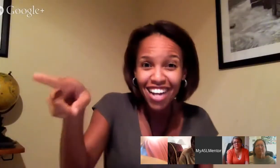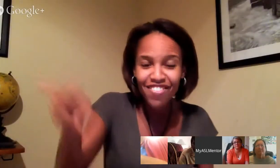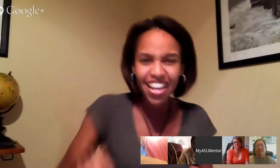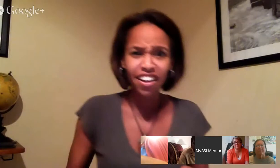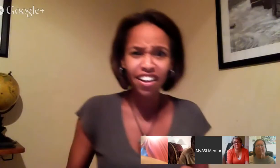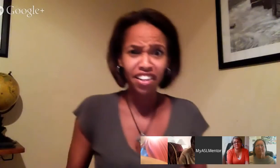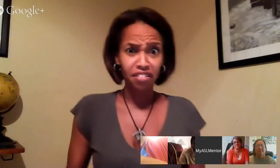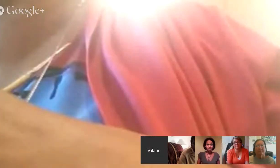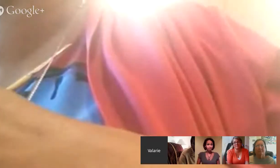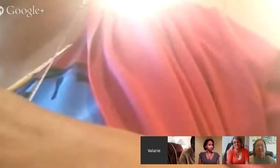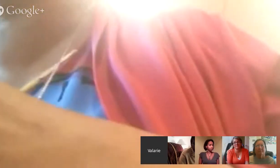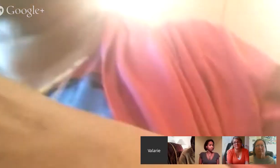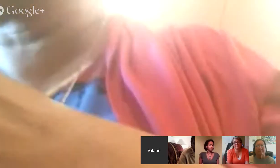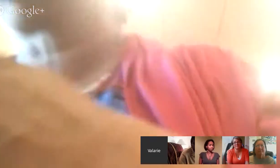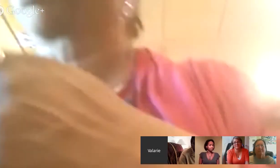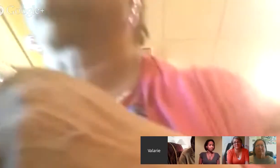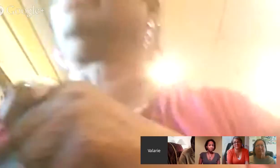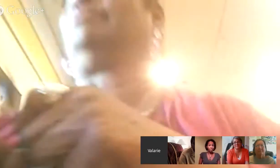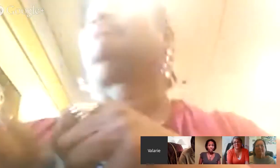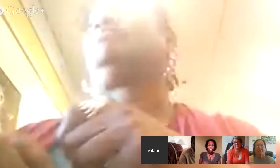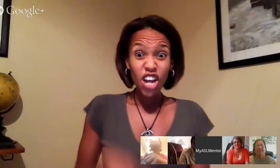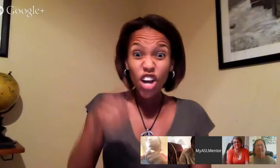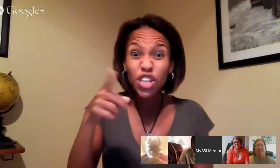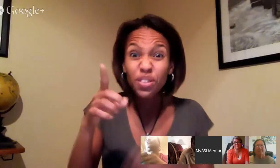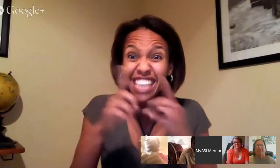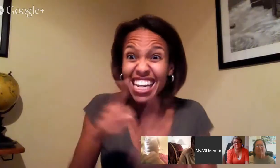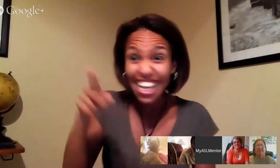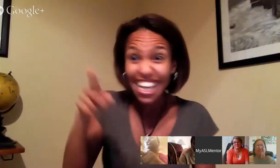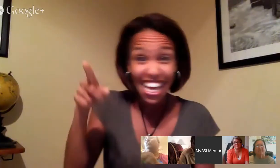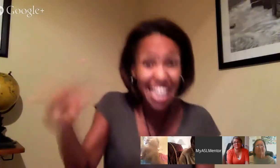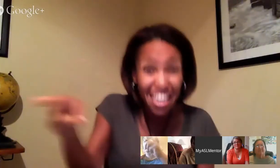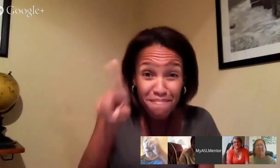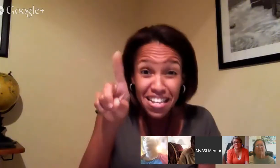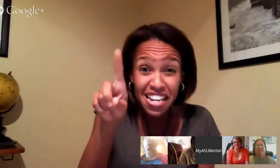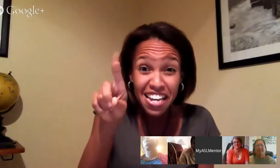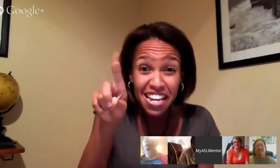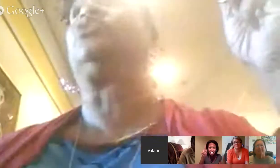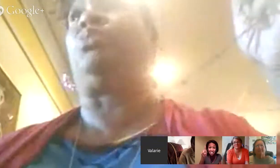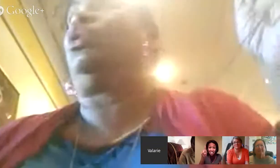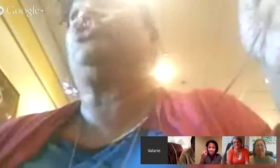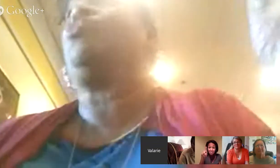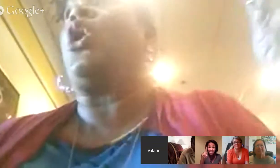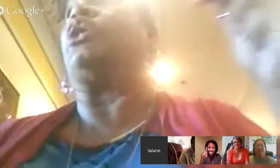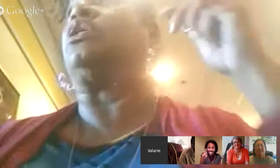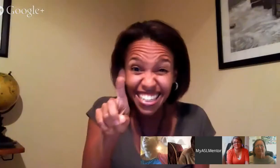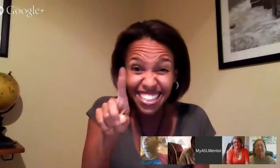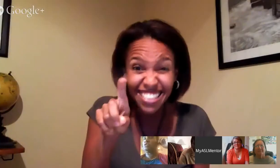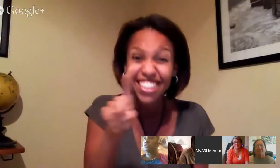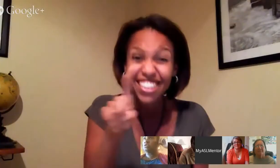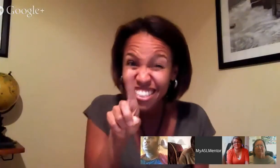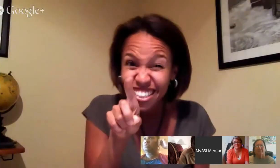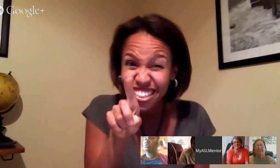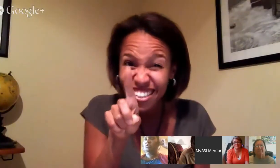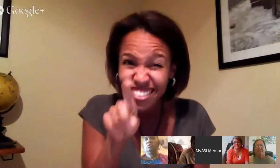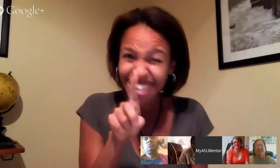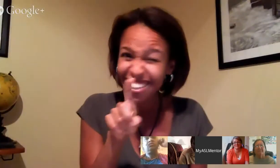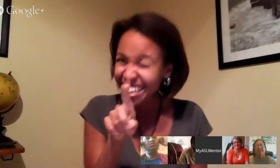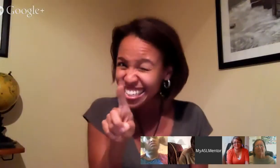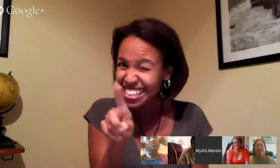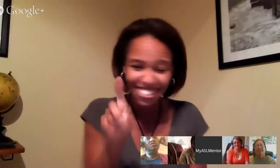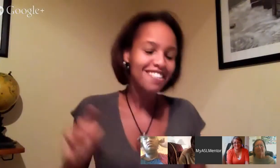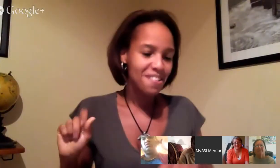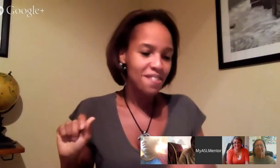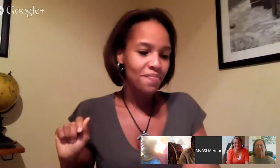over there. And you're like, are you dating him? Yeah, really? Are you sure? Is that a good